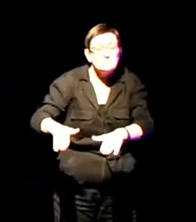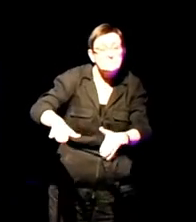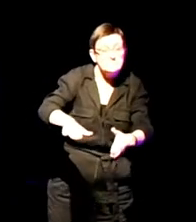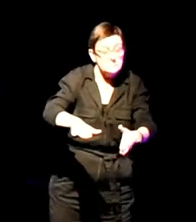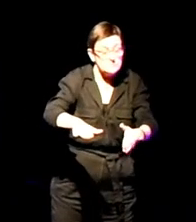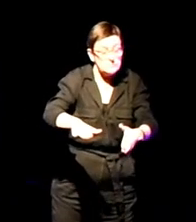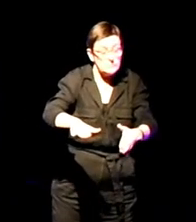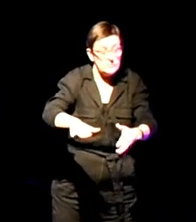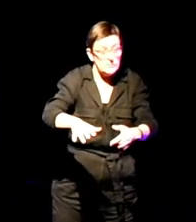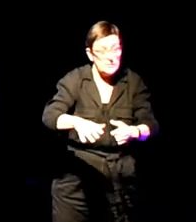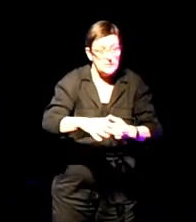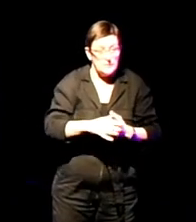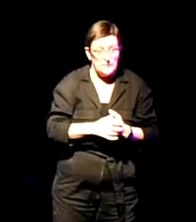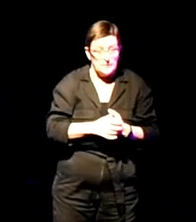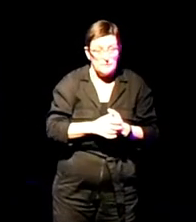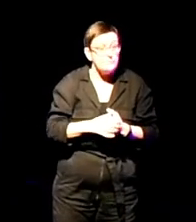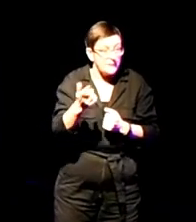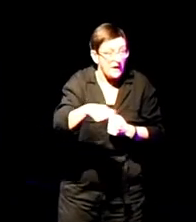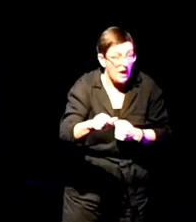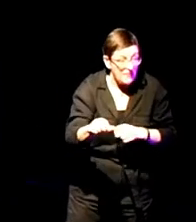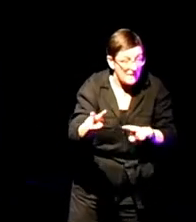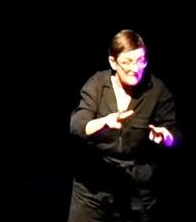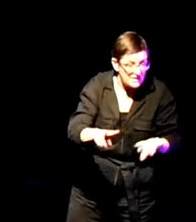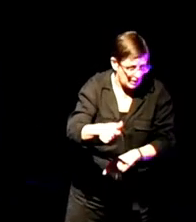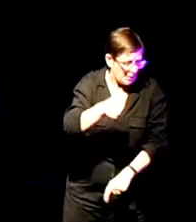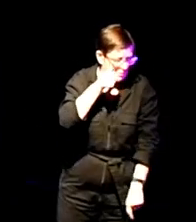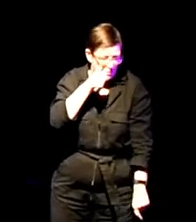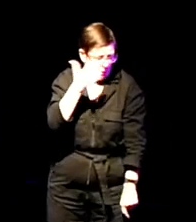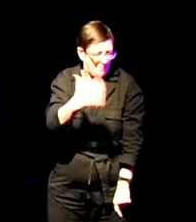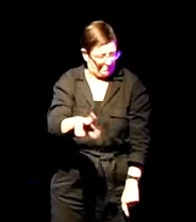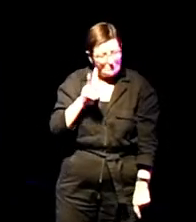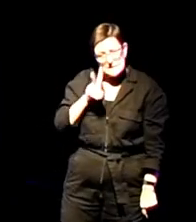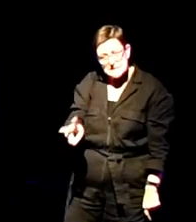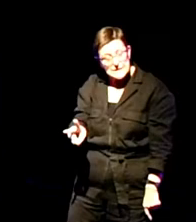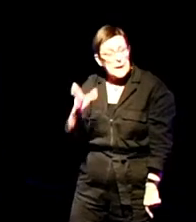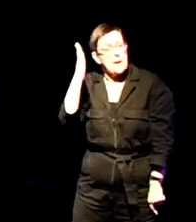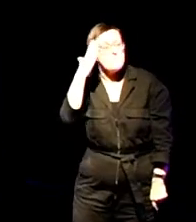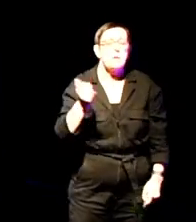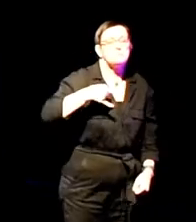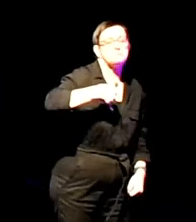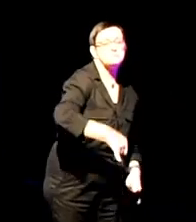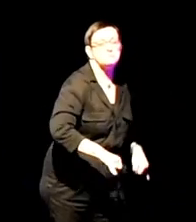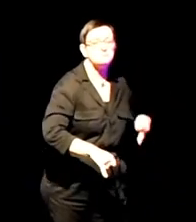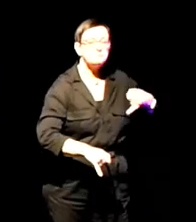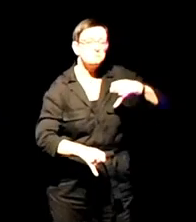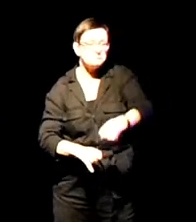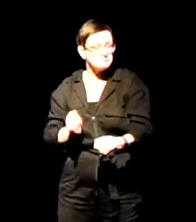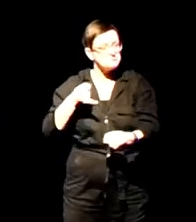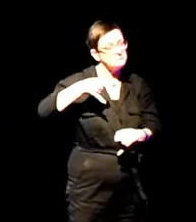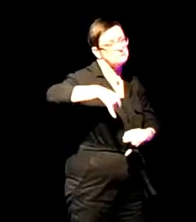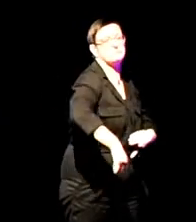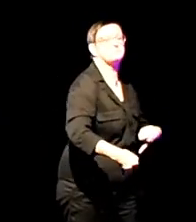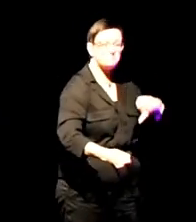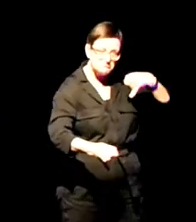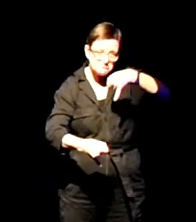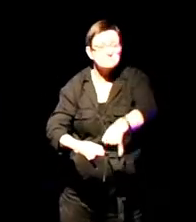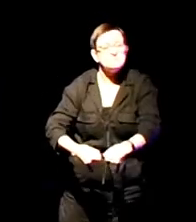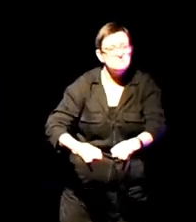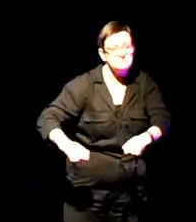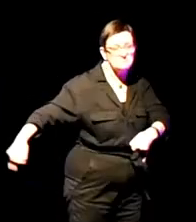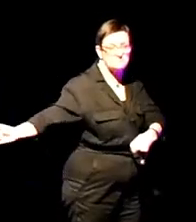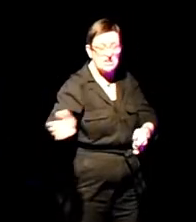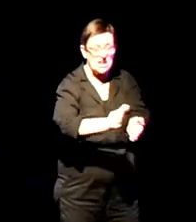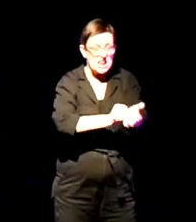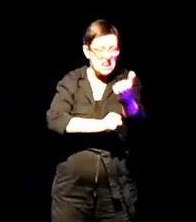stones. There's a video, you know the one. Mom struts through the empty street, sheds her